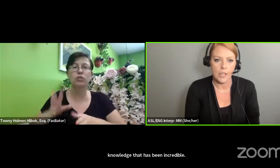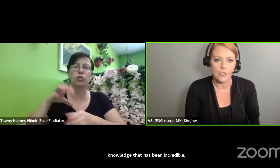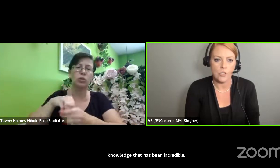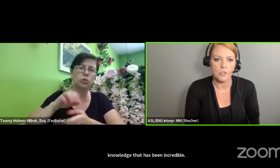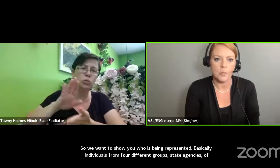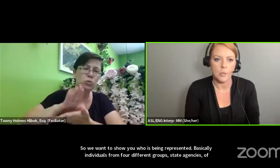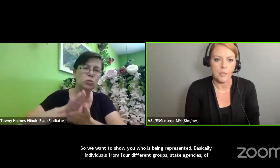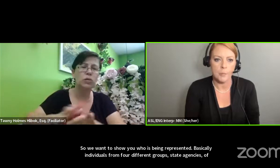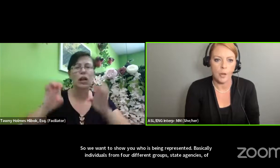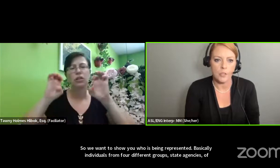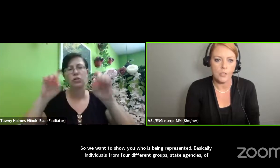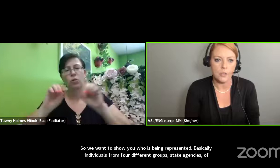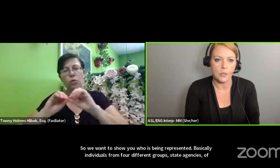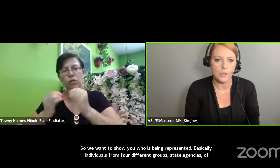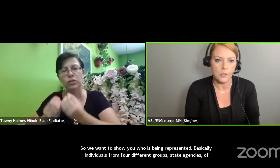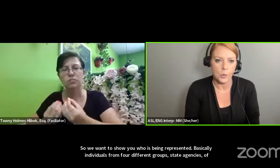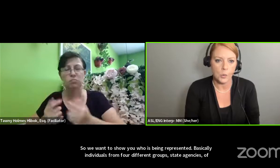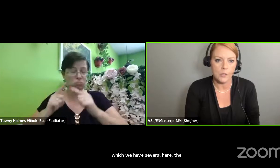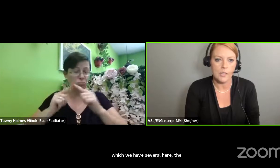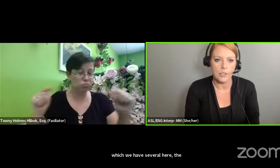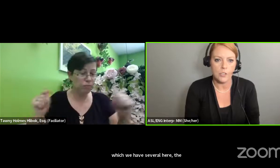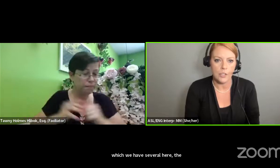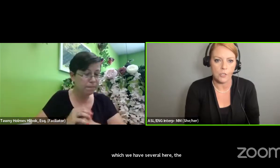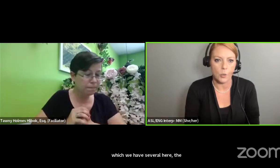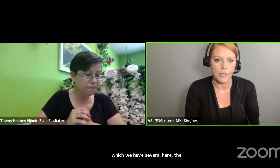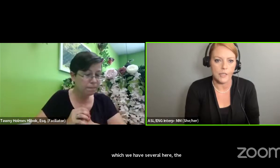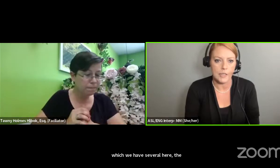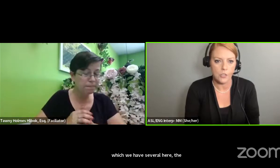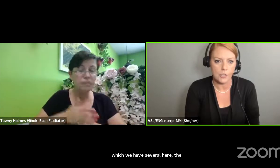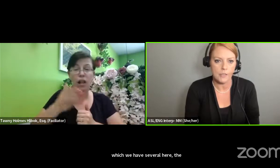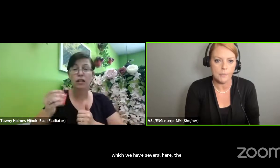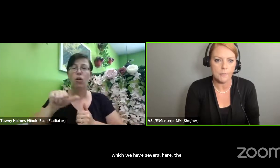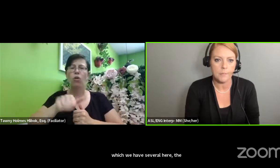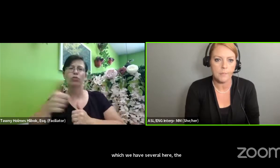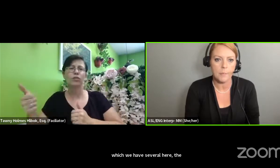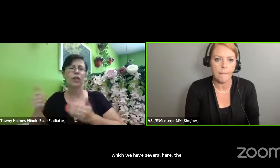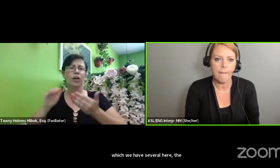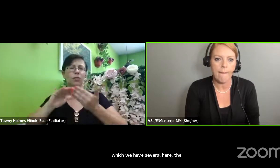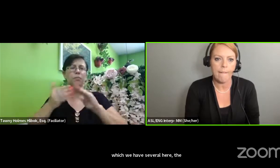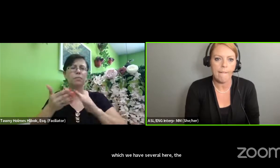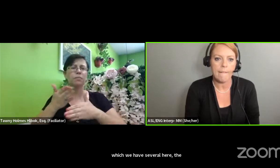the educational community partners, including schools and educational organizations,